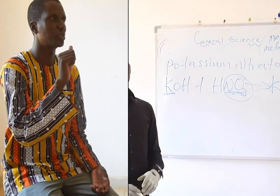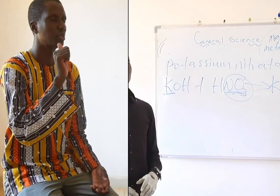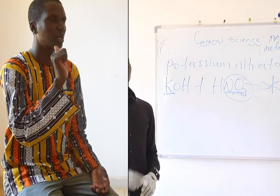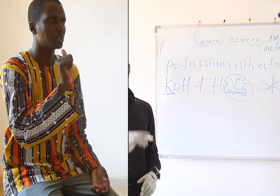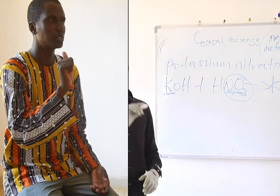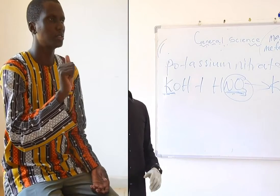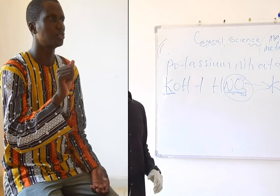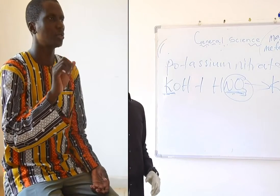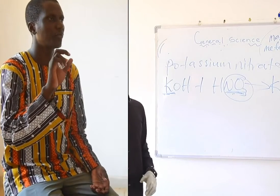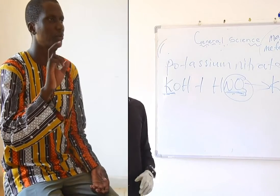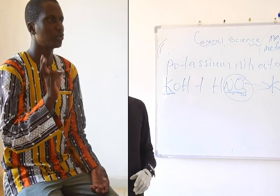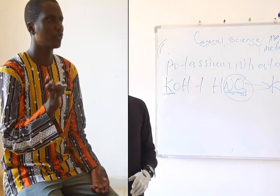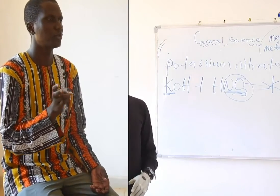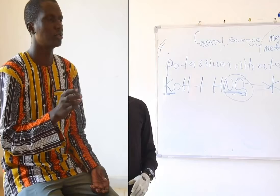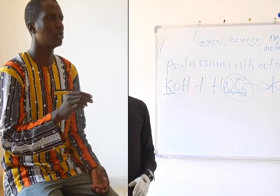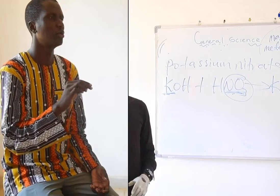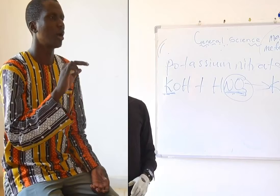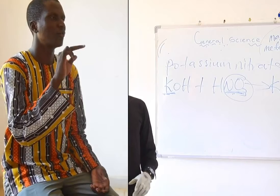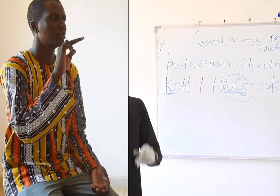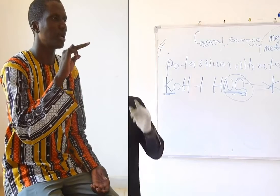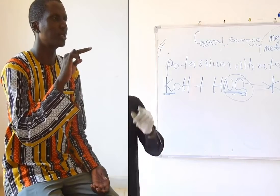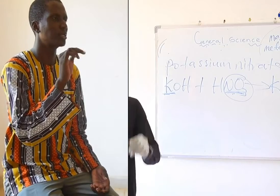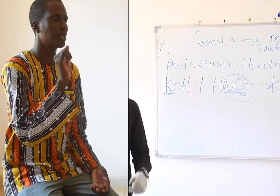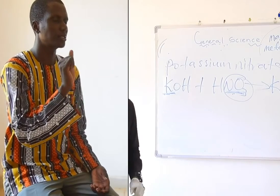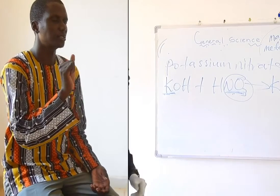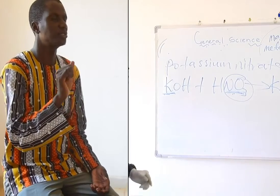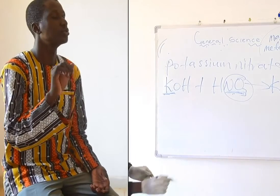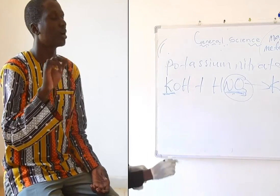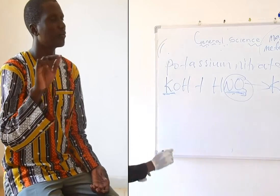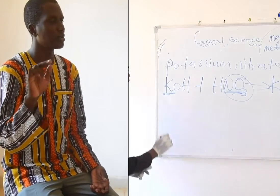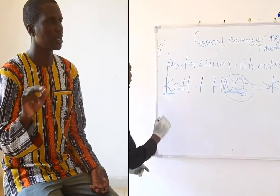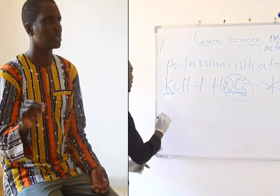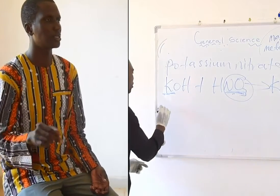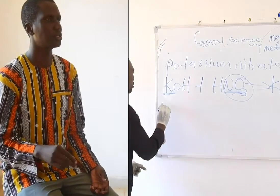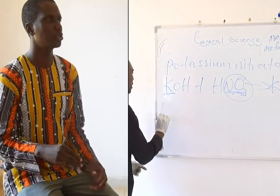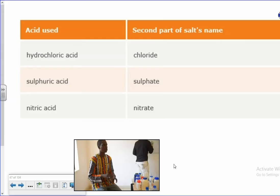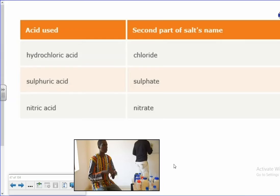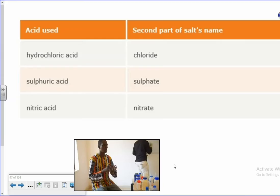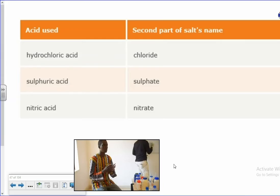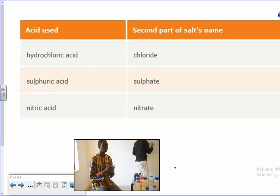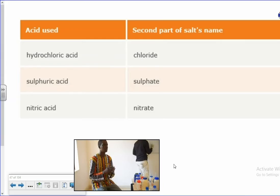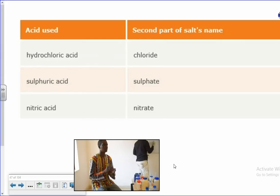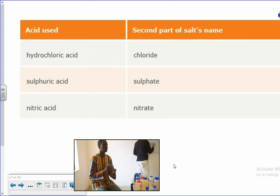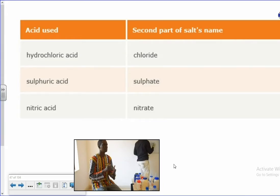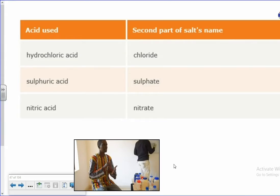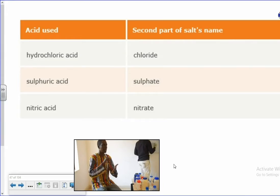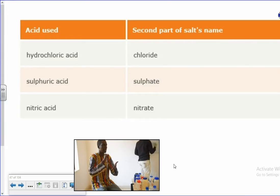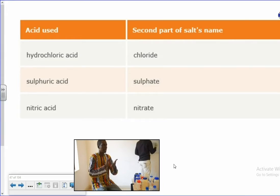acids used, the second part of the salt's name. So anytime you use hydrochloric acid,